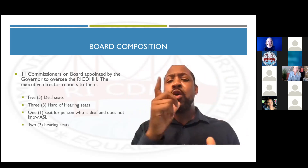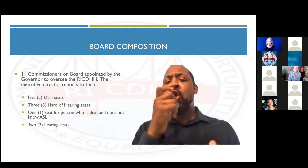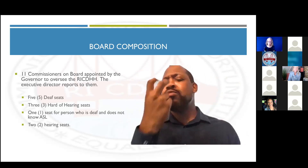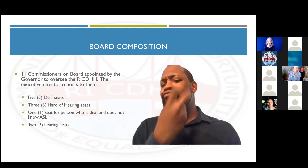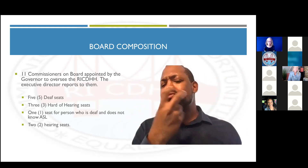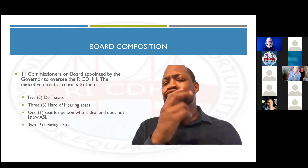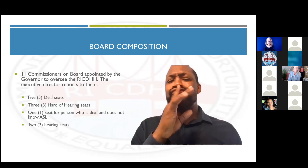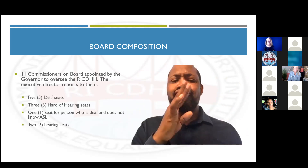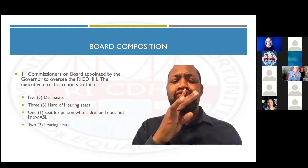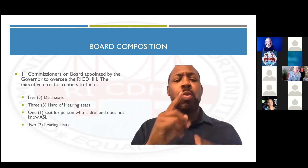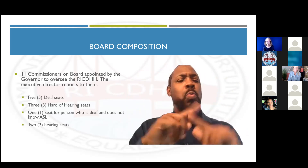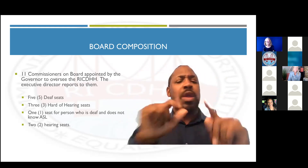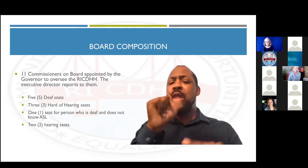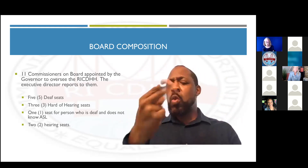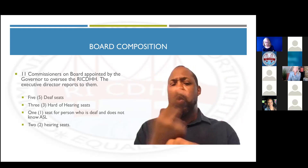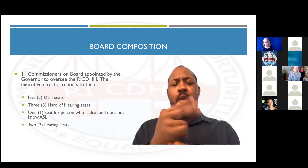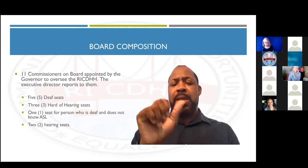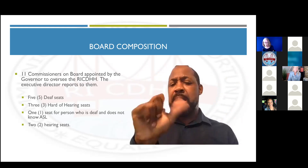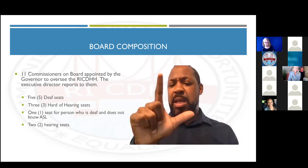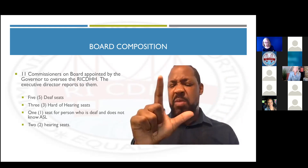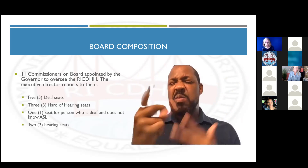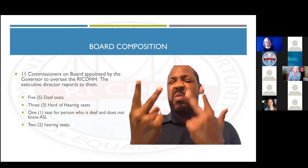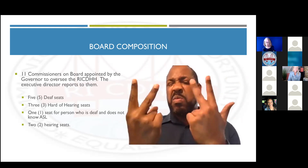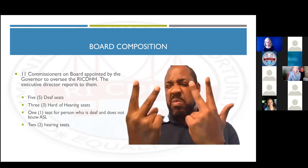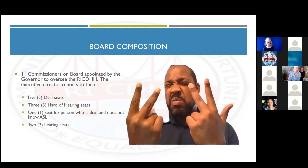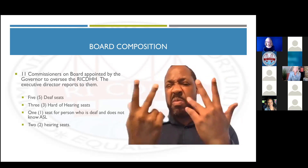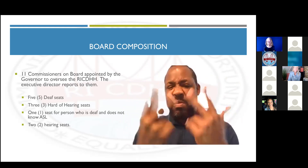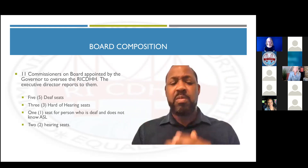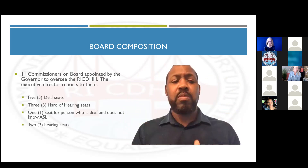sign. It could be a deaf person who speaks and reads lips.